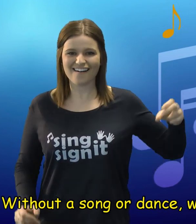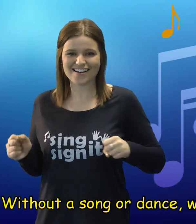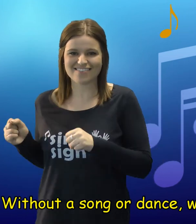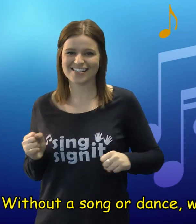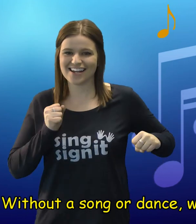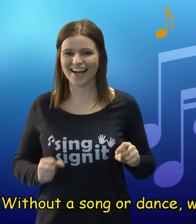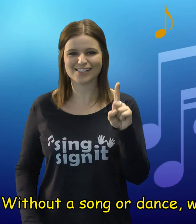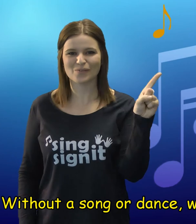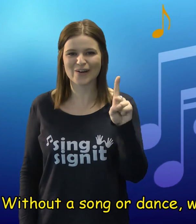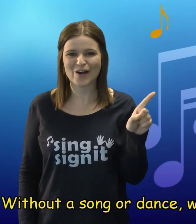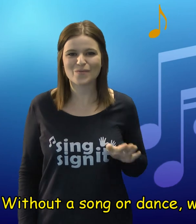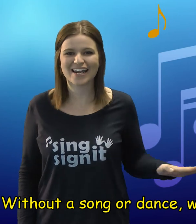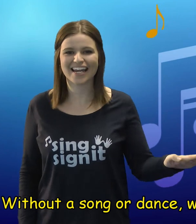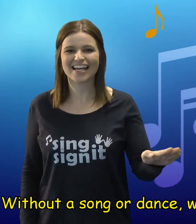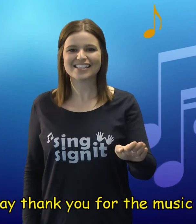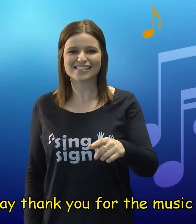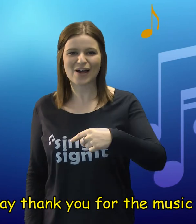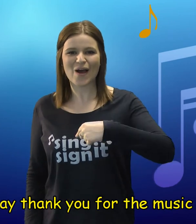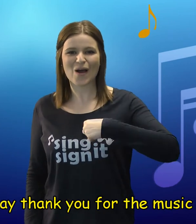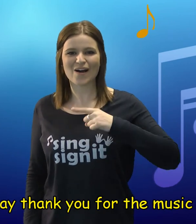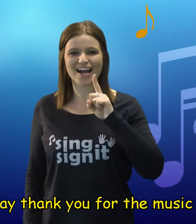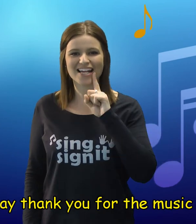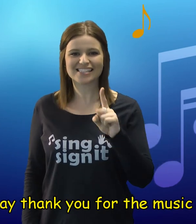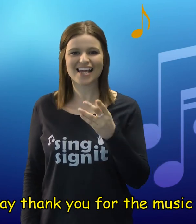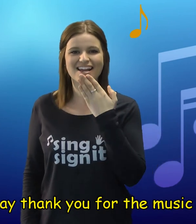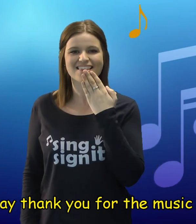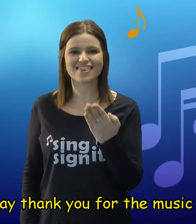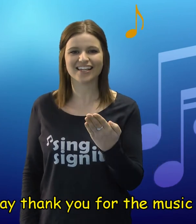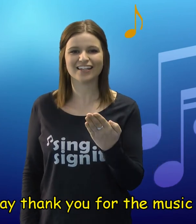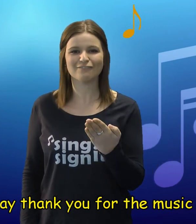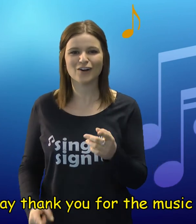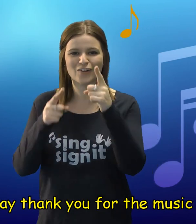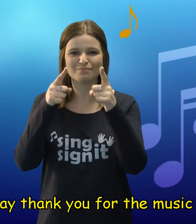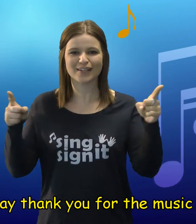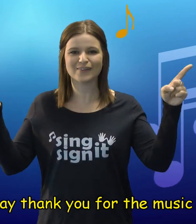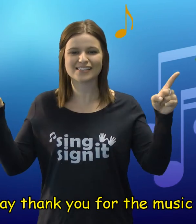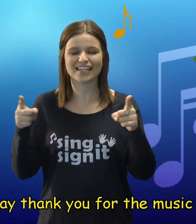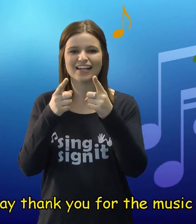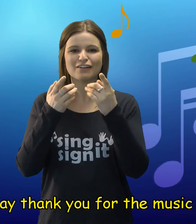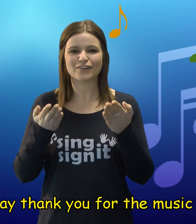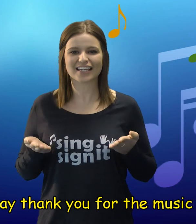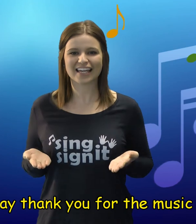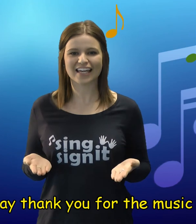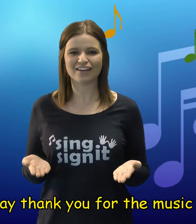or a dance, what are we? So I say thank you for the music, for giving